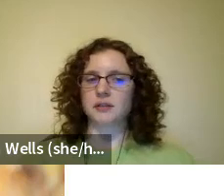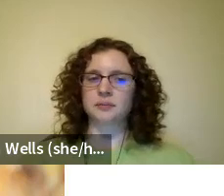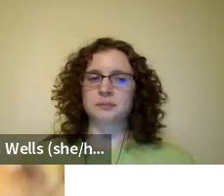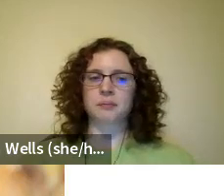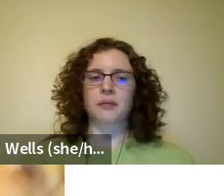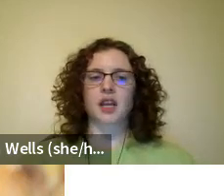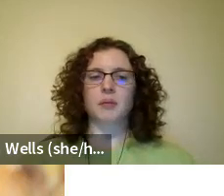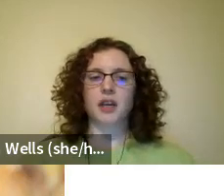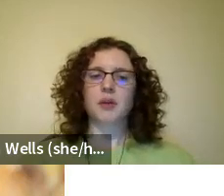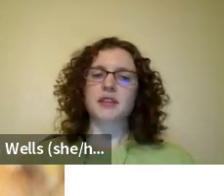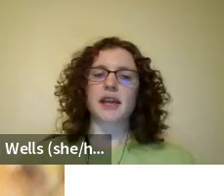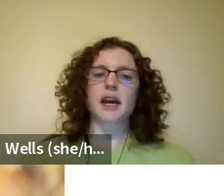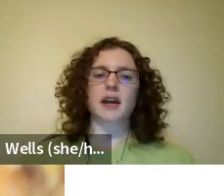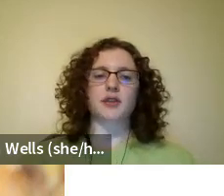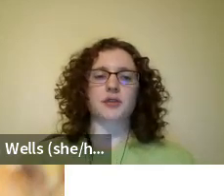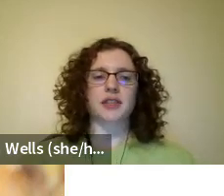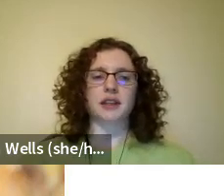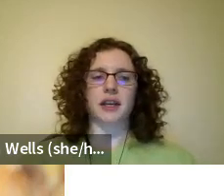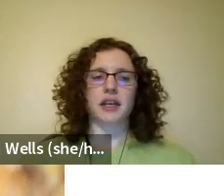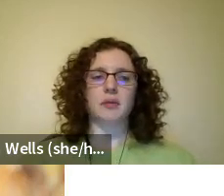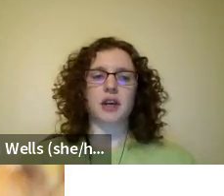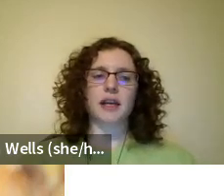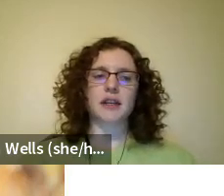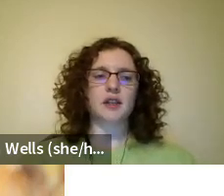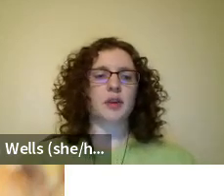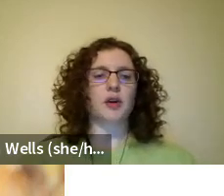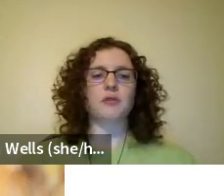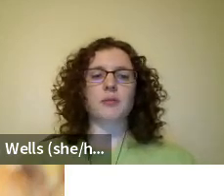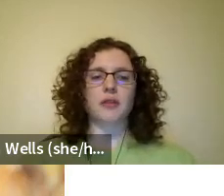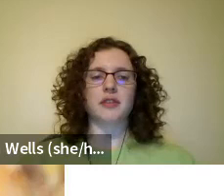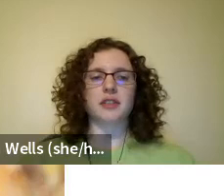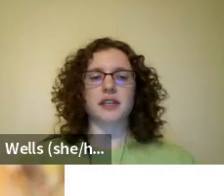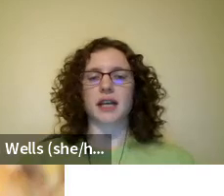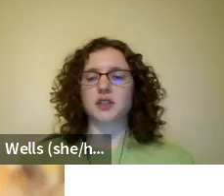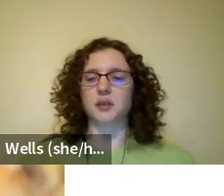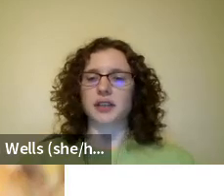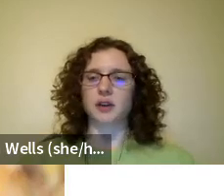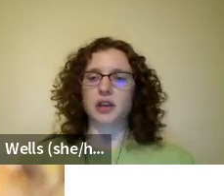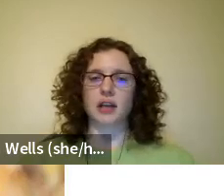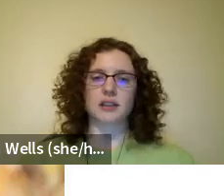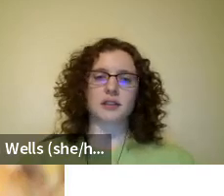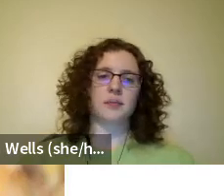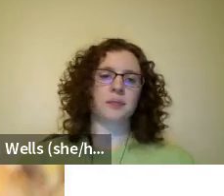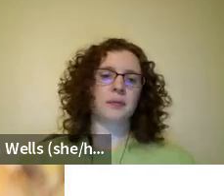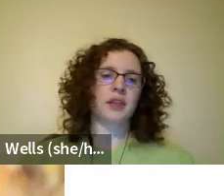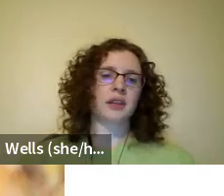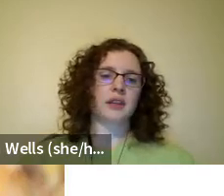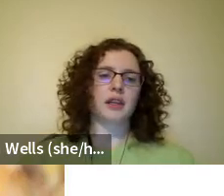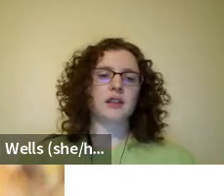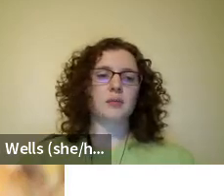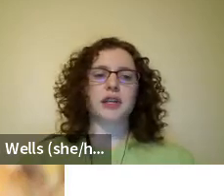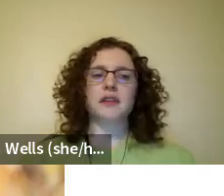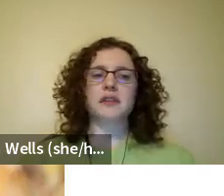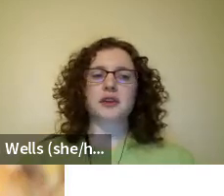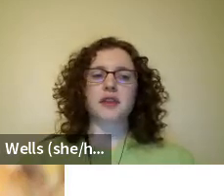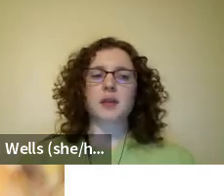hobbies. In meeting with his psychiatrist recently, he realized it has been over a month since he has had suicidal thoughts.